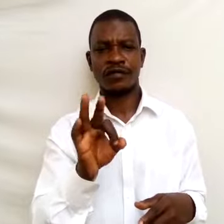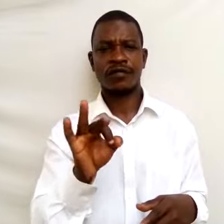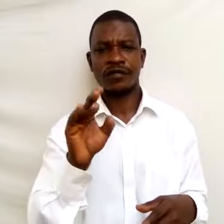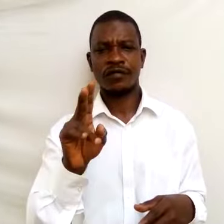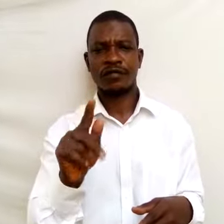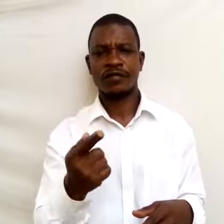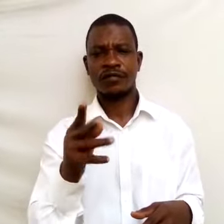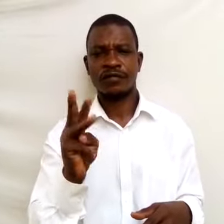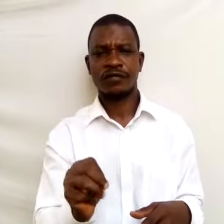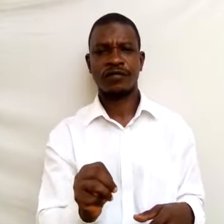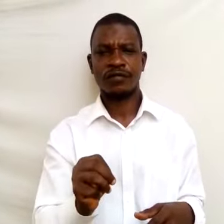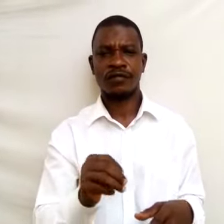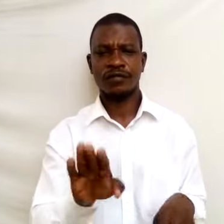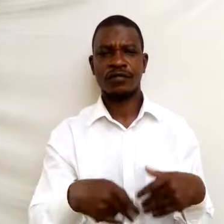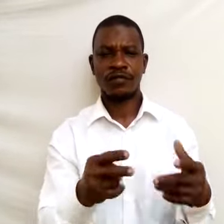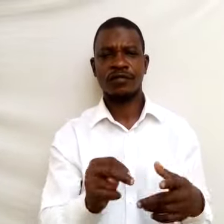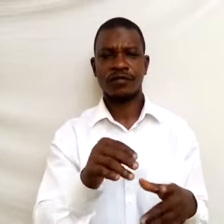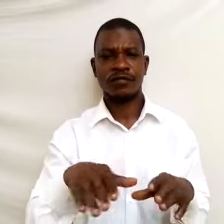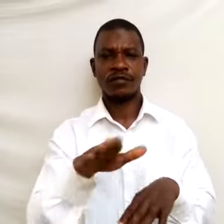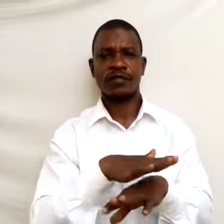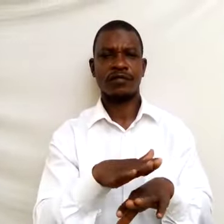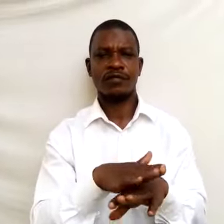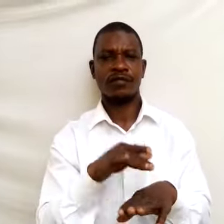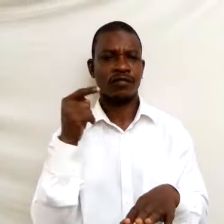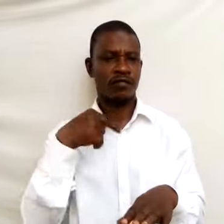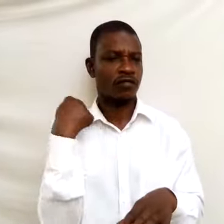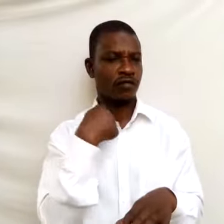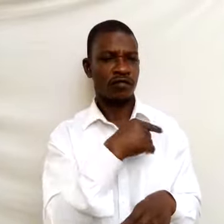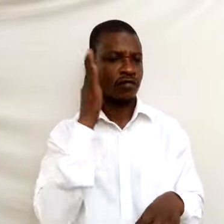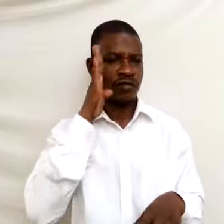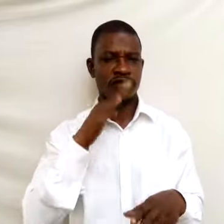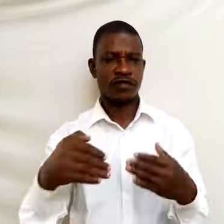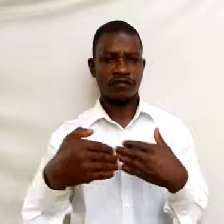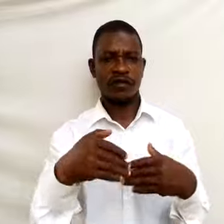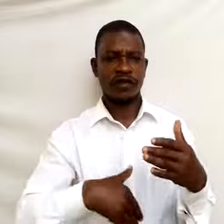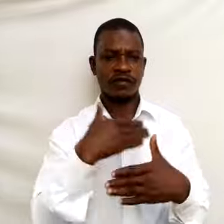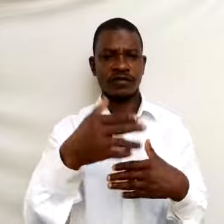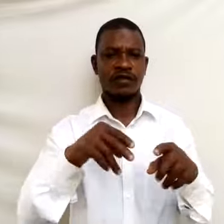FGM given above. We'll be back after the short break.